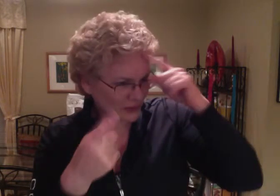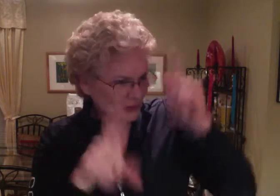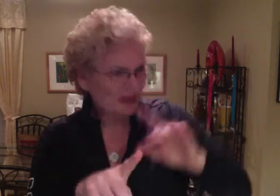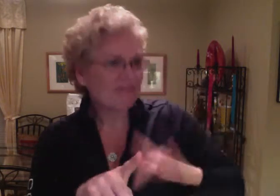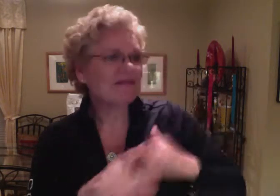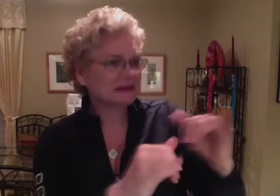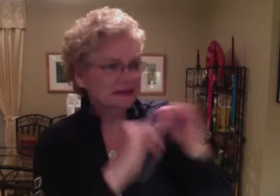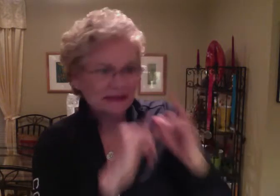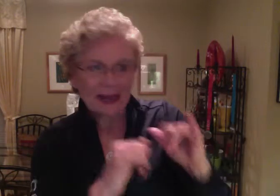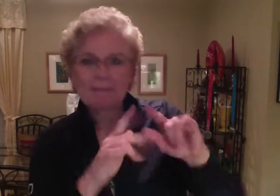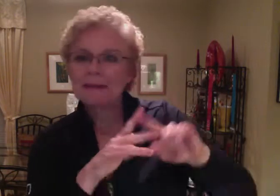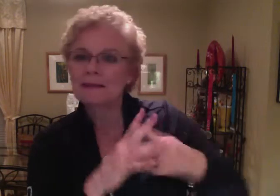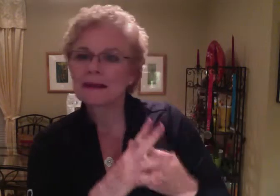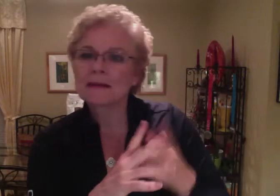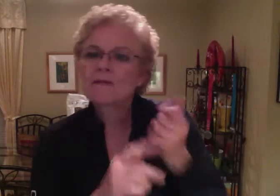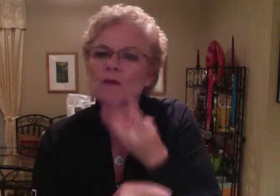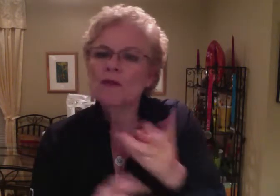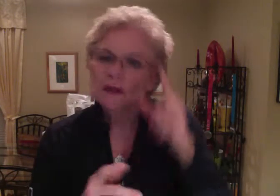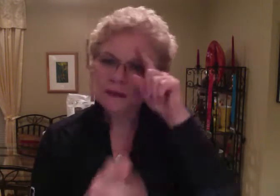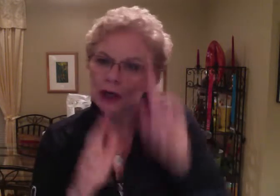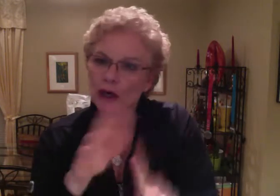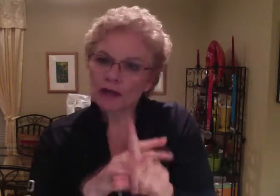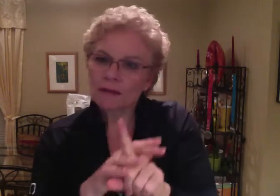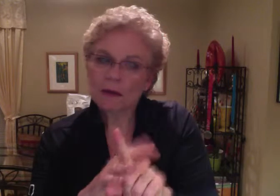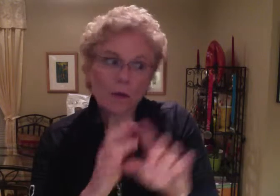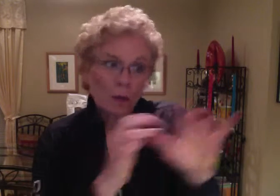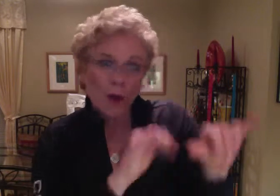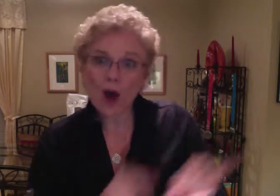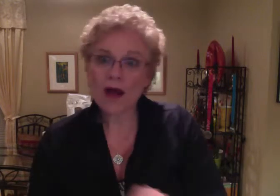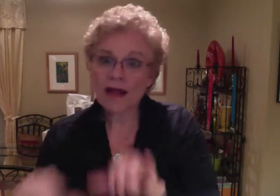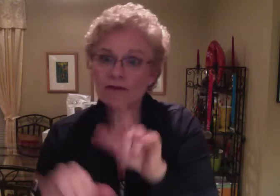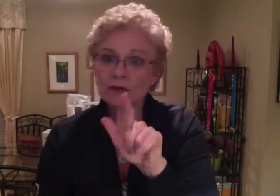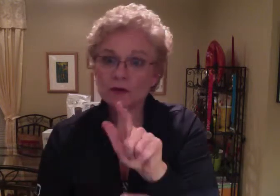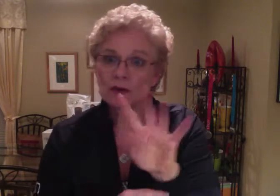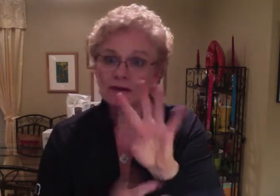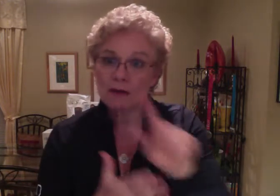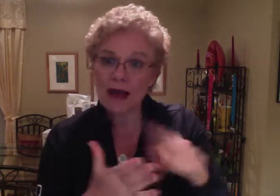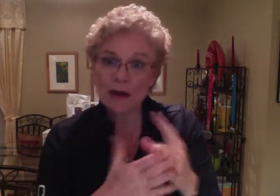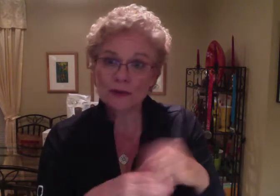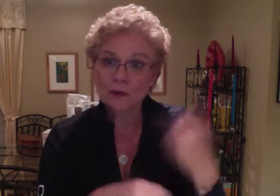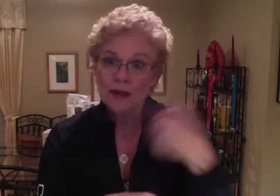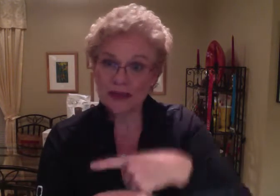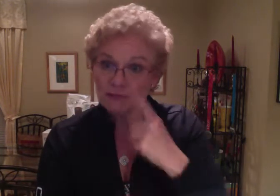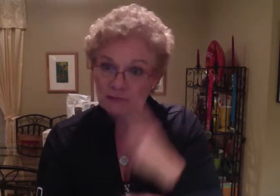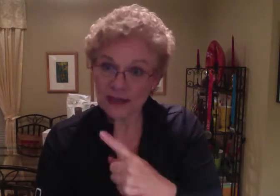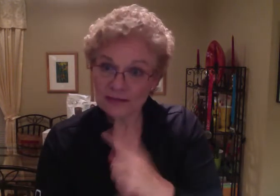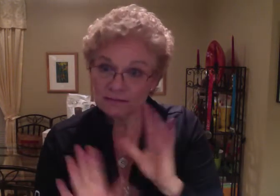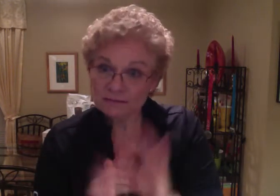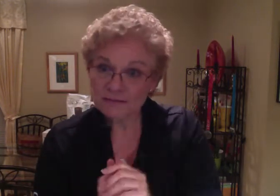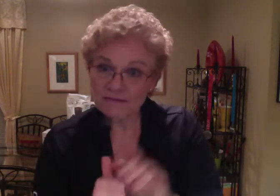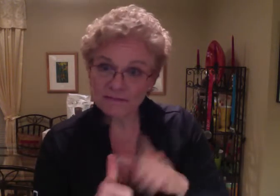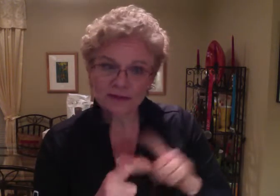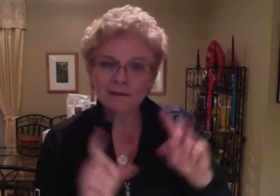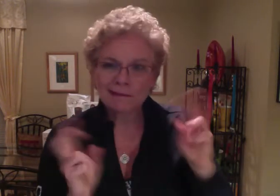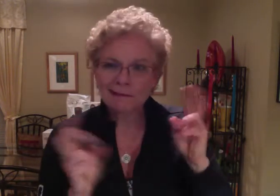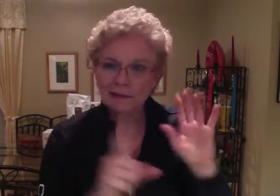to me. Everyone has 24 hours in the day. I don't have more time than you do. First slap. And you don't really slap them, but you're